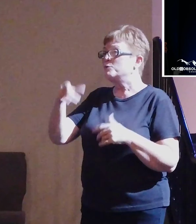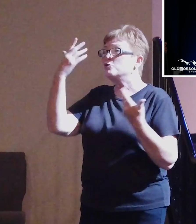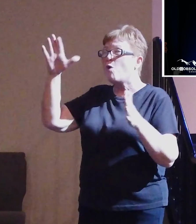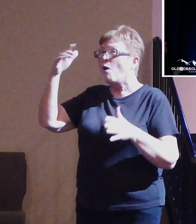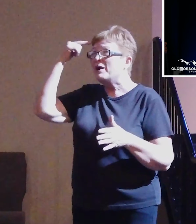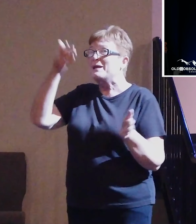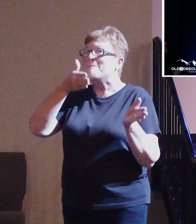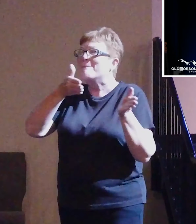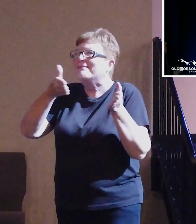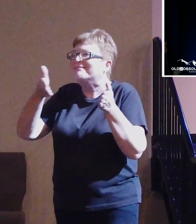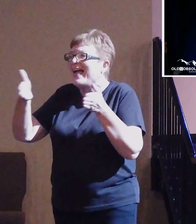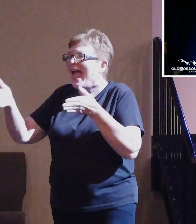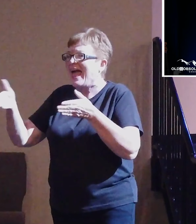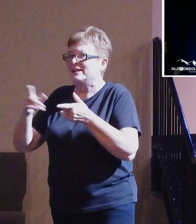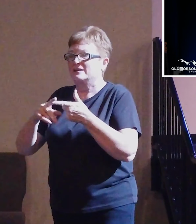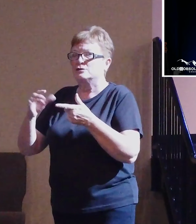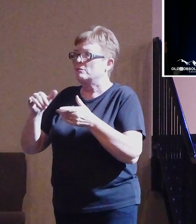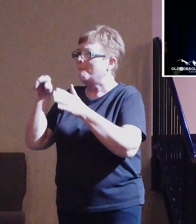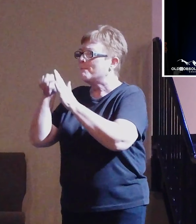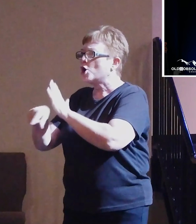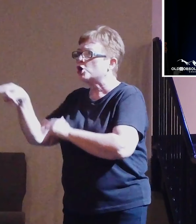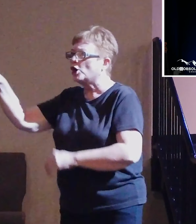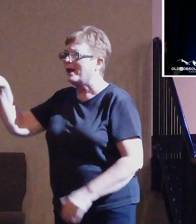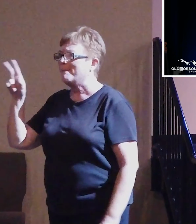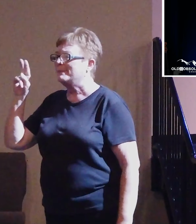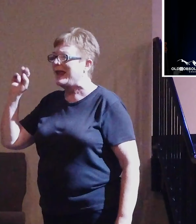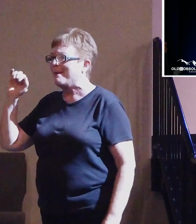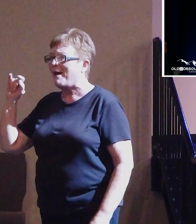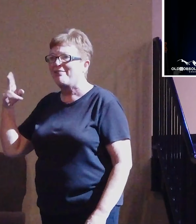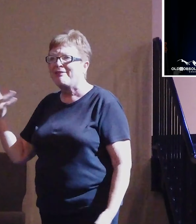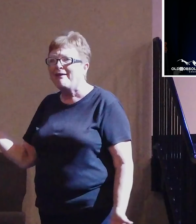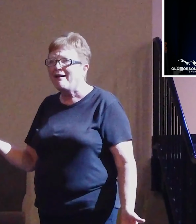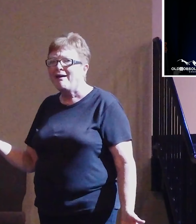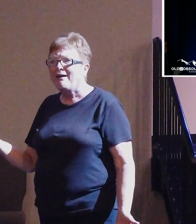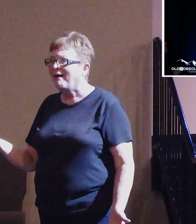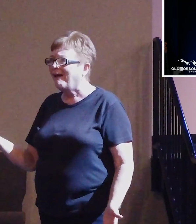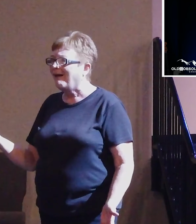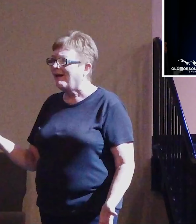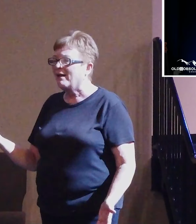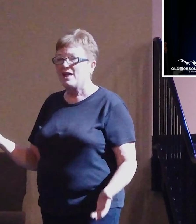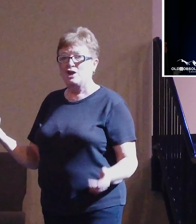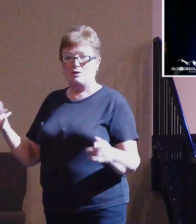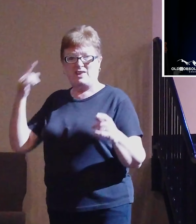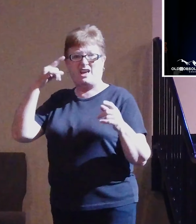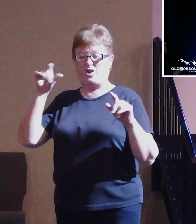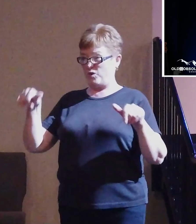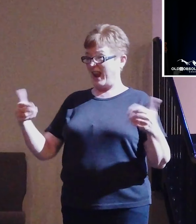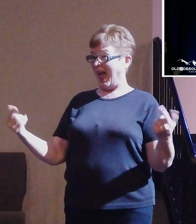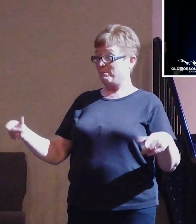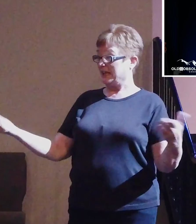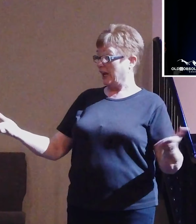murder. Now let's fast forward into the present. Could that ever happen in our society?